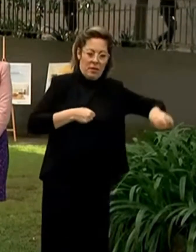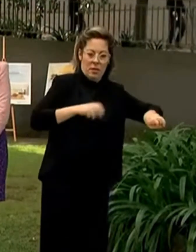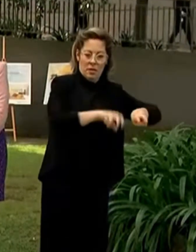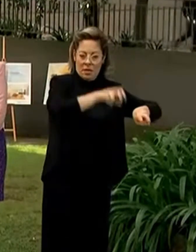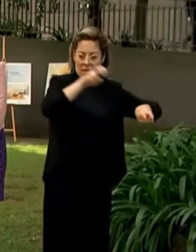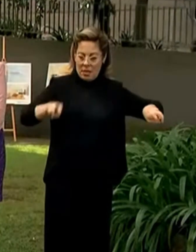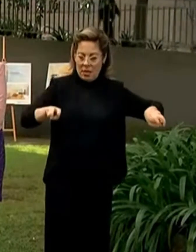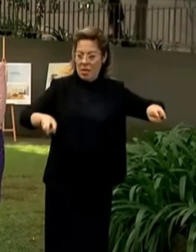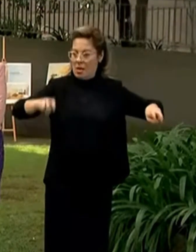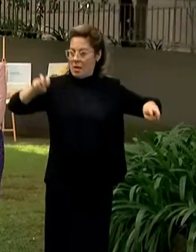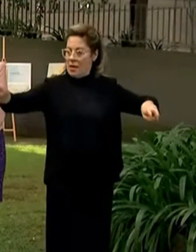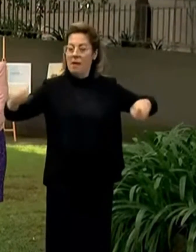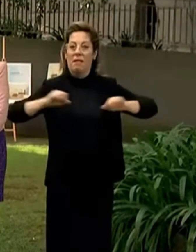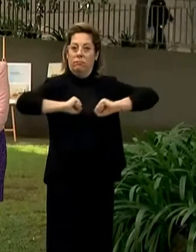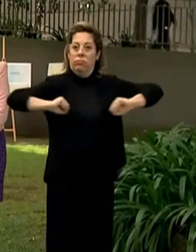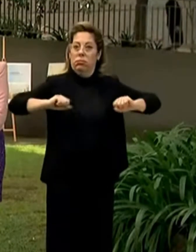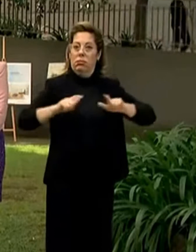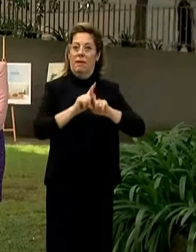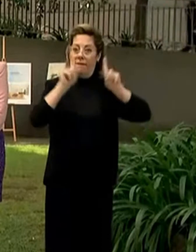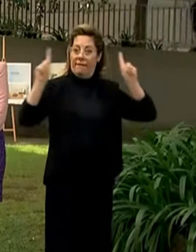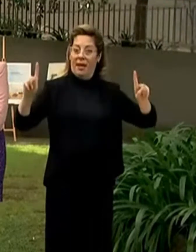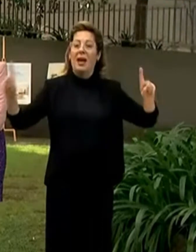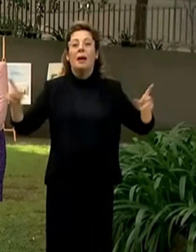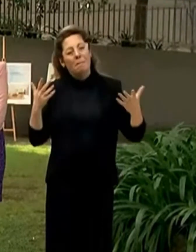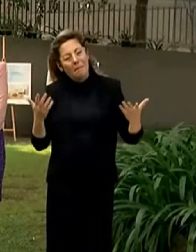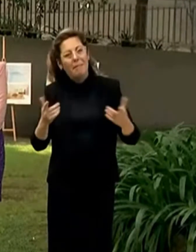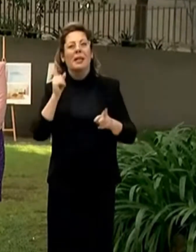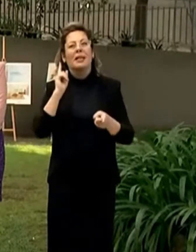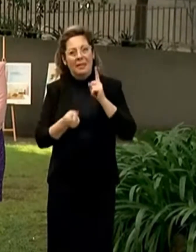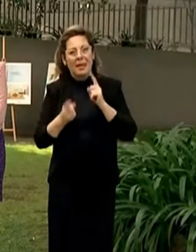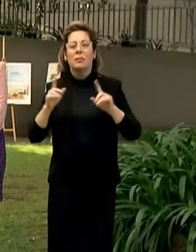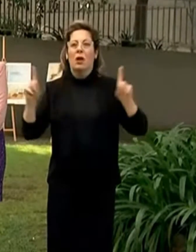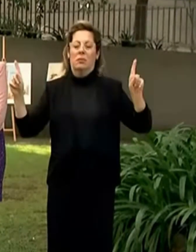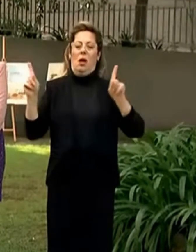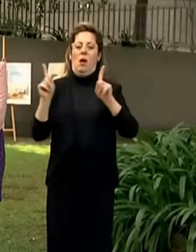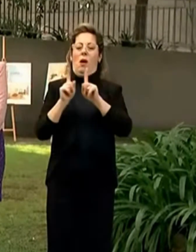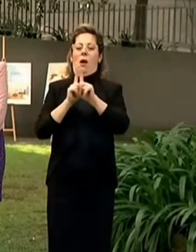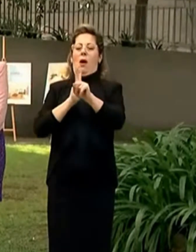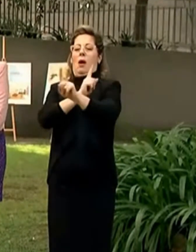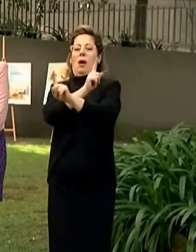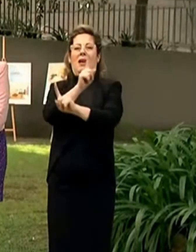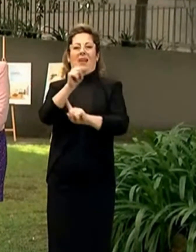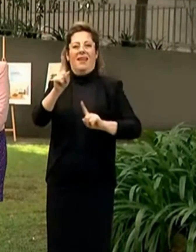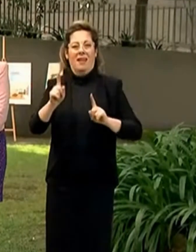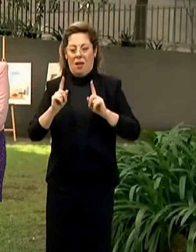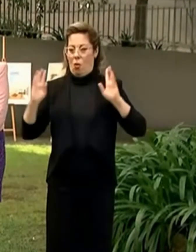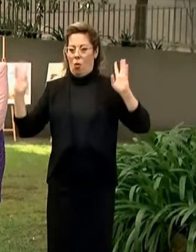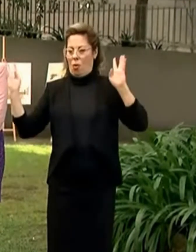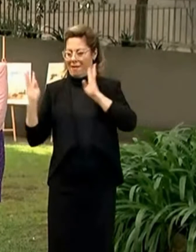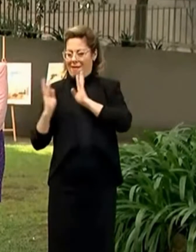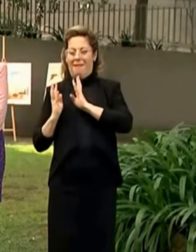But despite that, we know that it's difficult to maintain that at all times, and that congregants may collect at